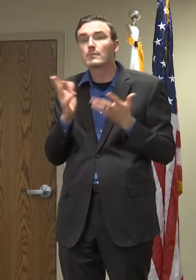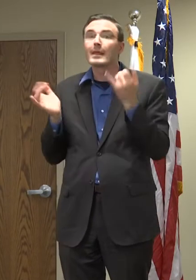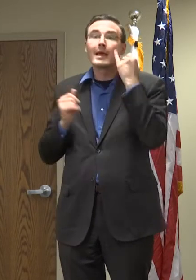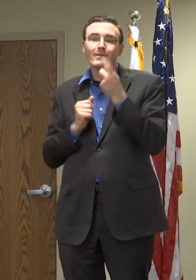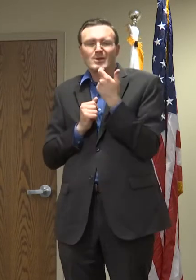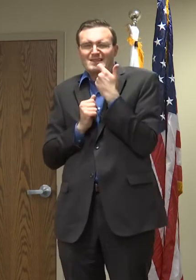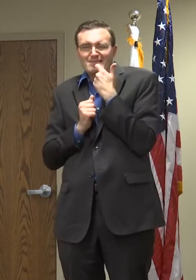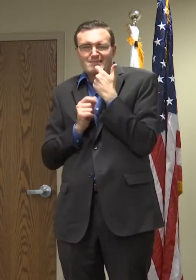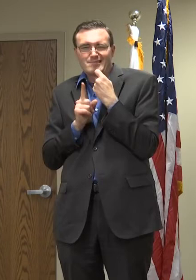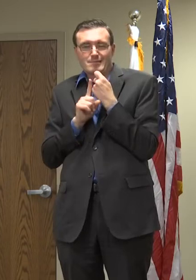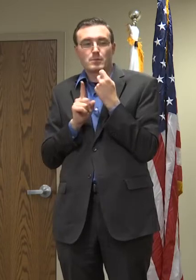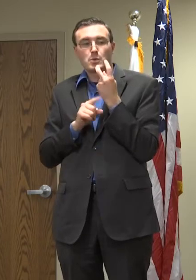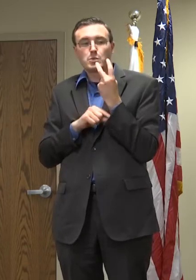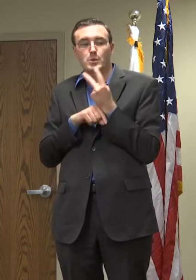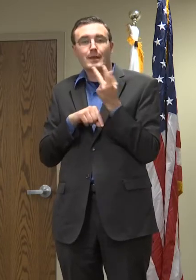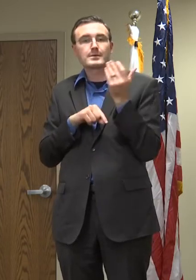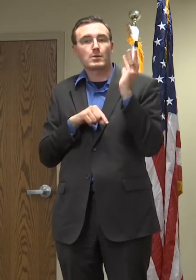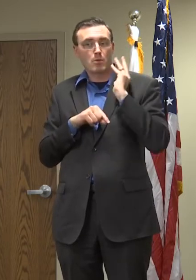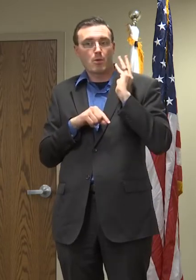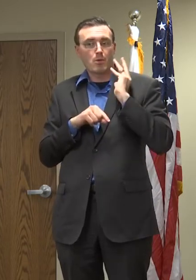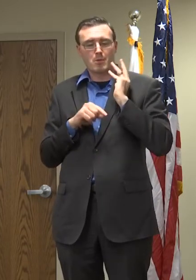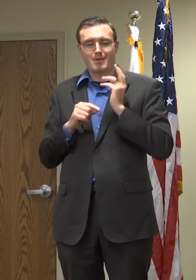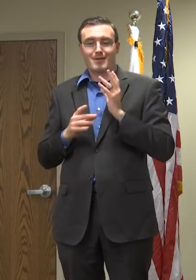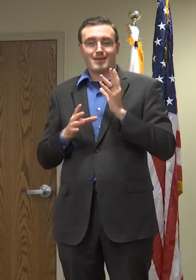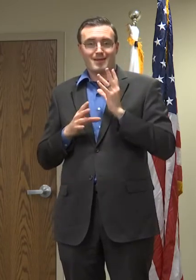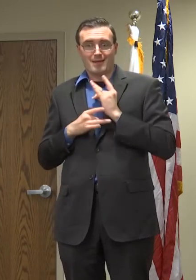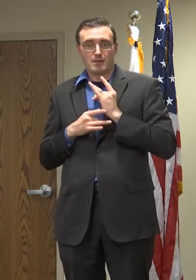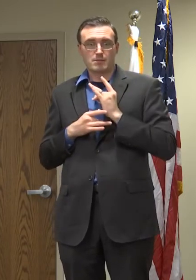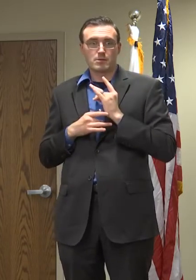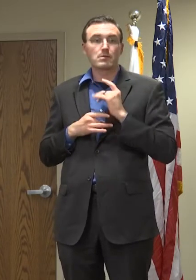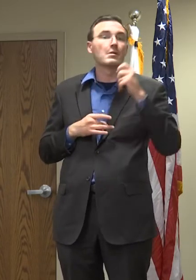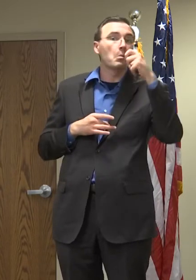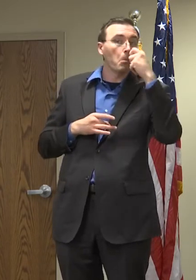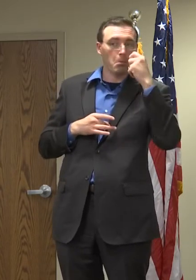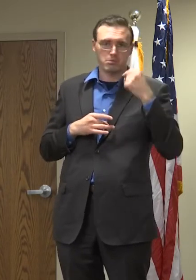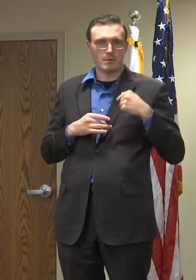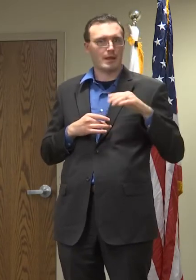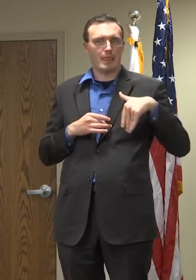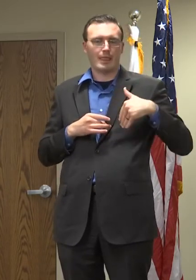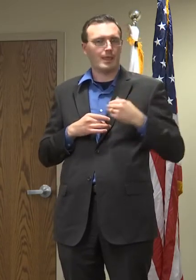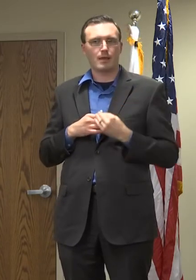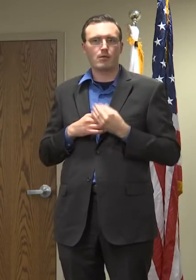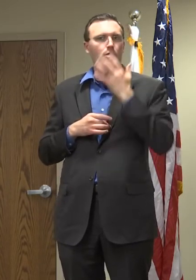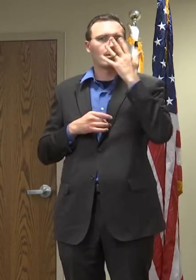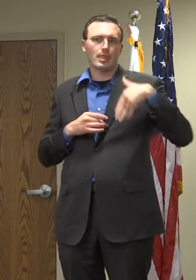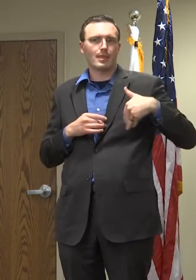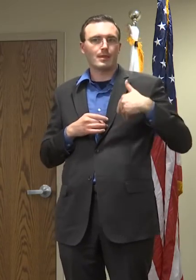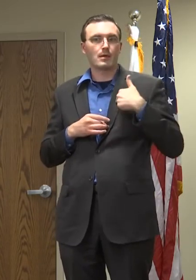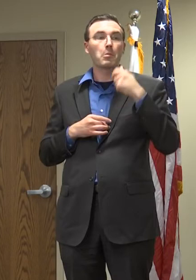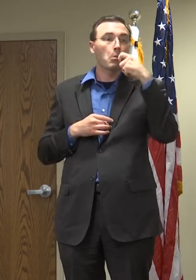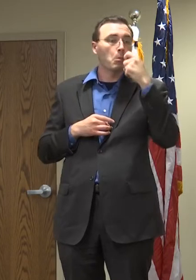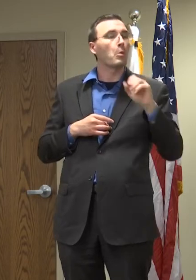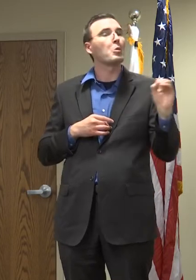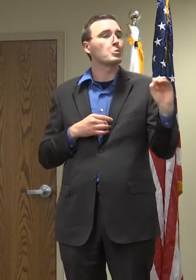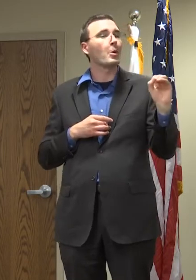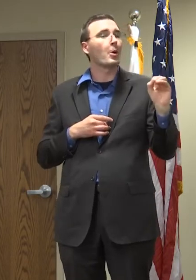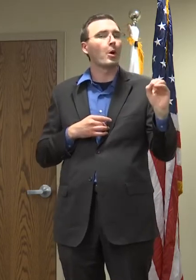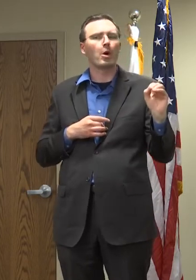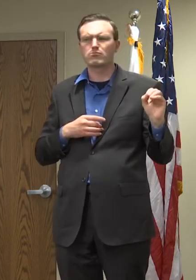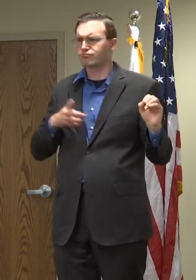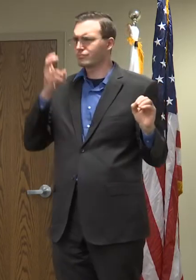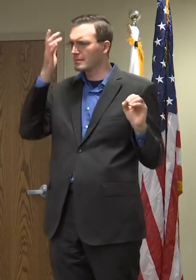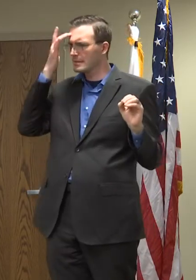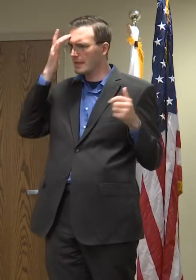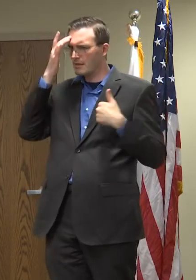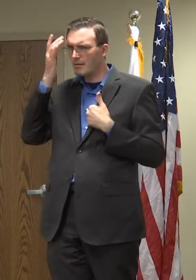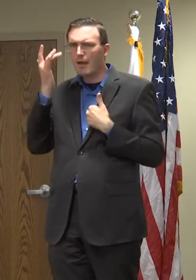The incubation period is still 14 days. That hasn't shortened. Employers and individuals should not take it upon themselves to determine